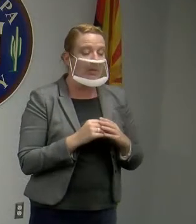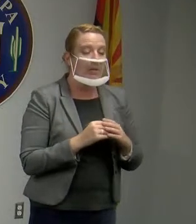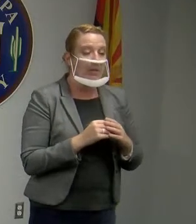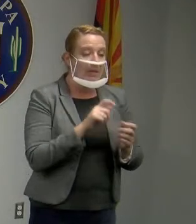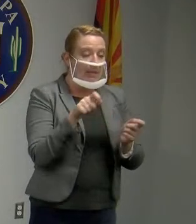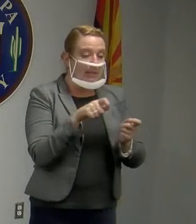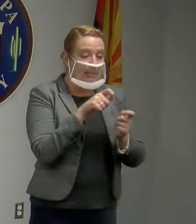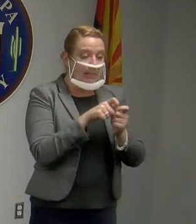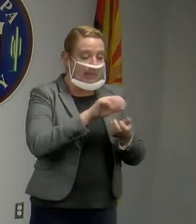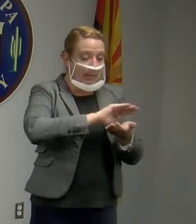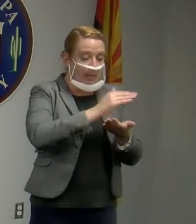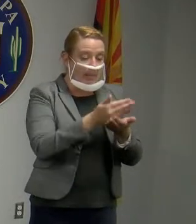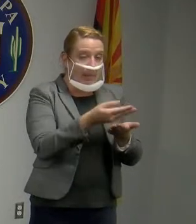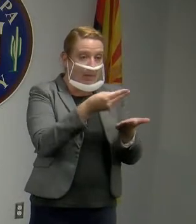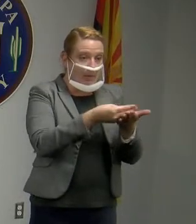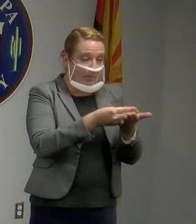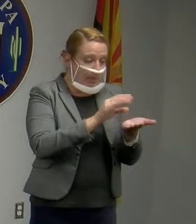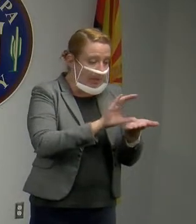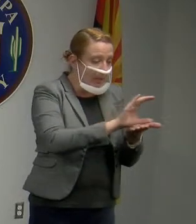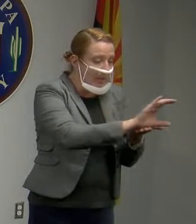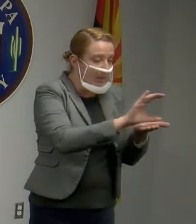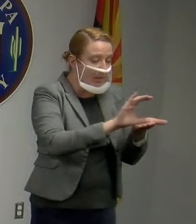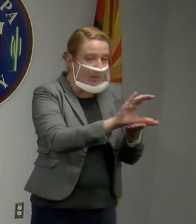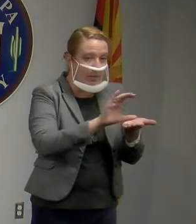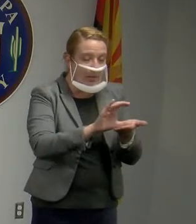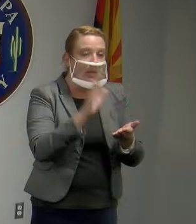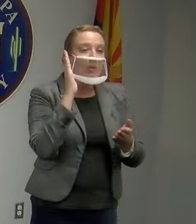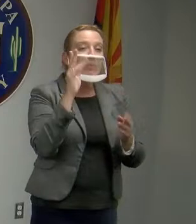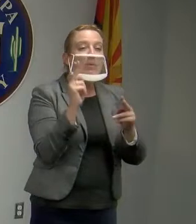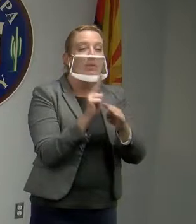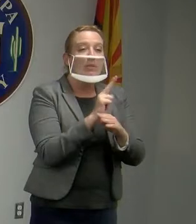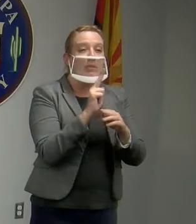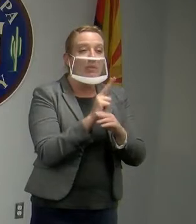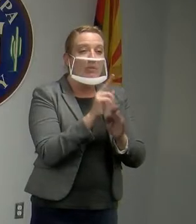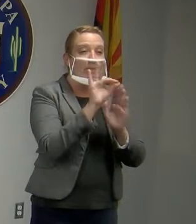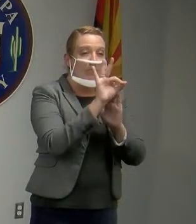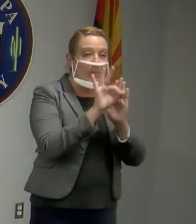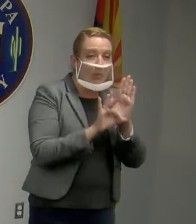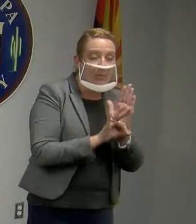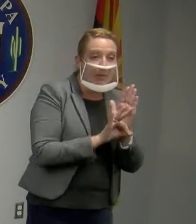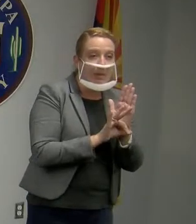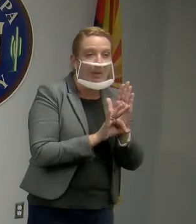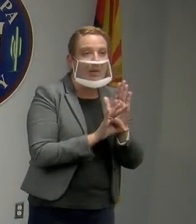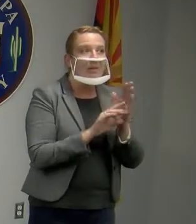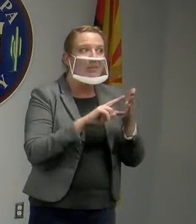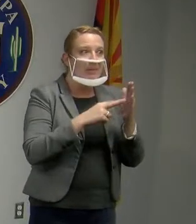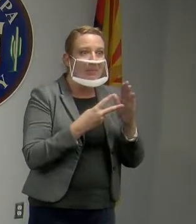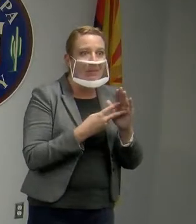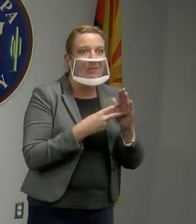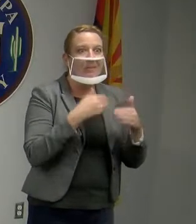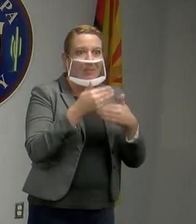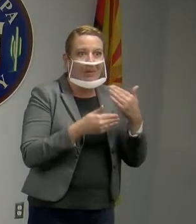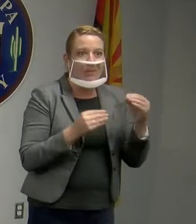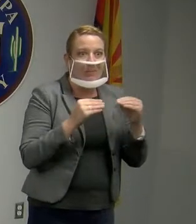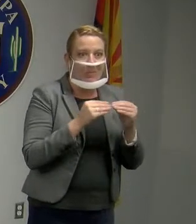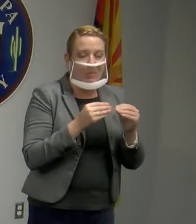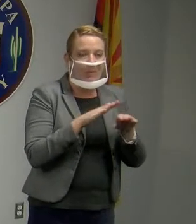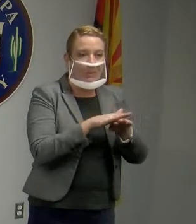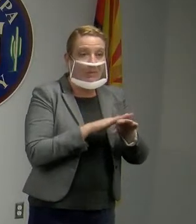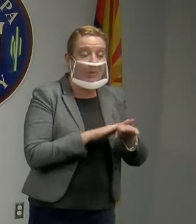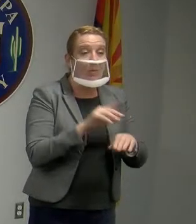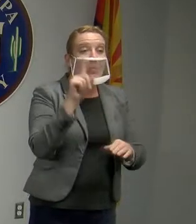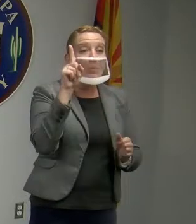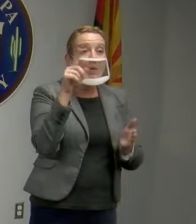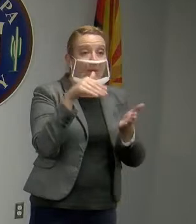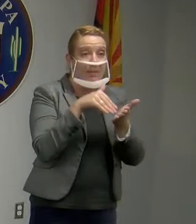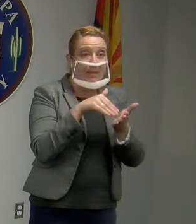determine what amount is due and what part may be fees and other items also slows down the process. So we're going to pay $1,500 a month,